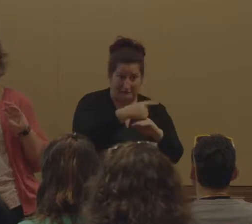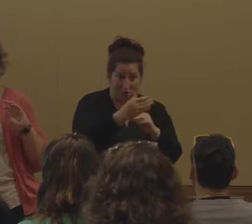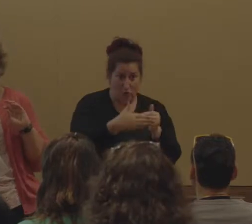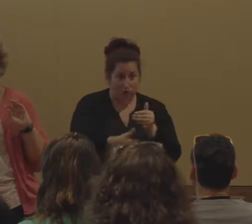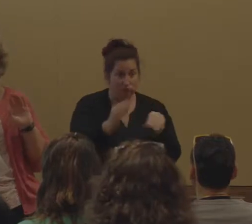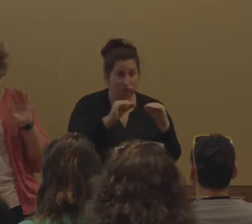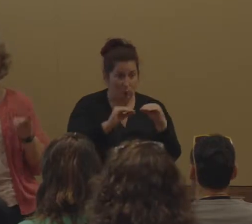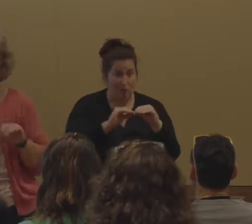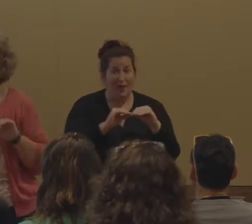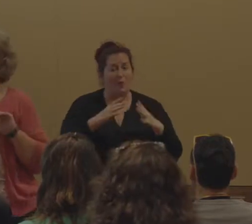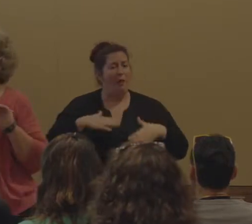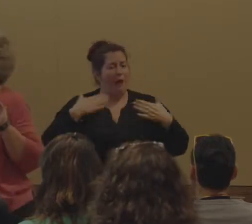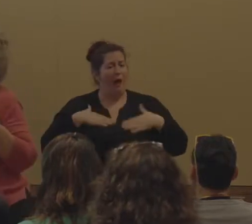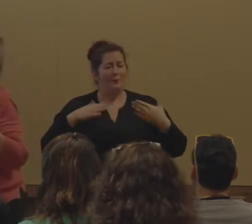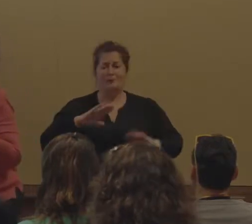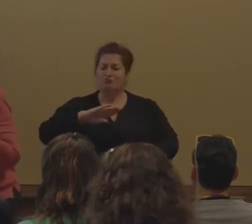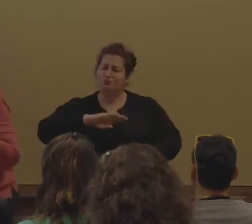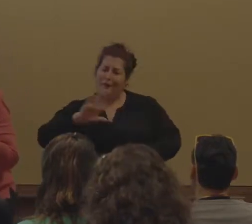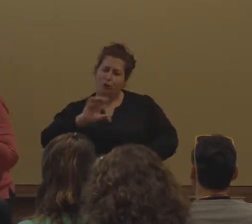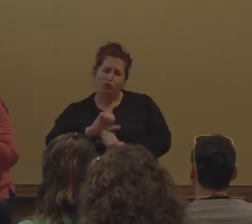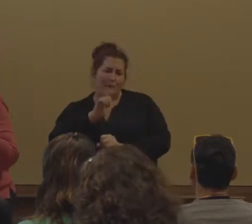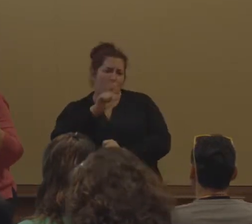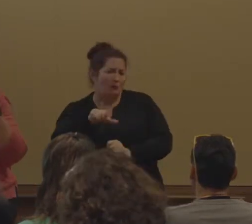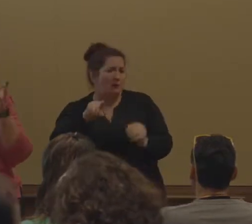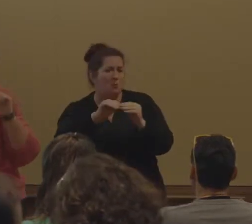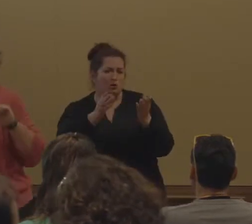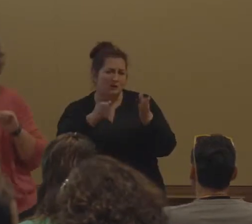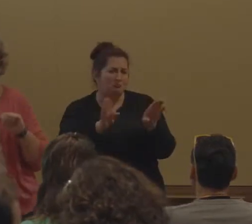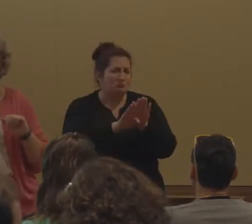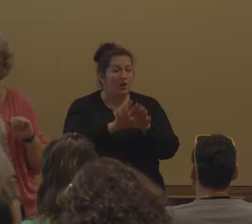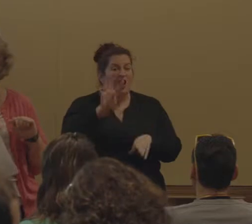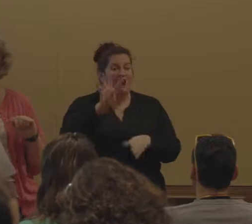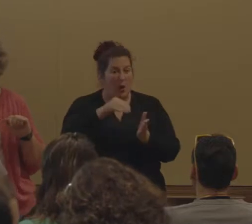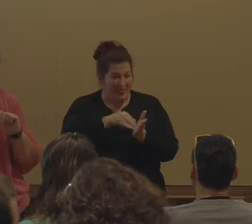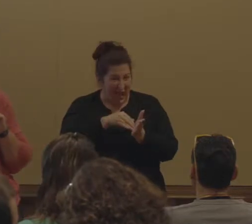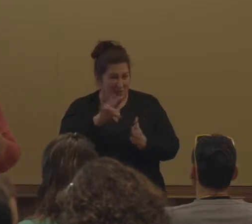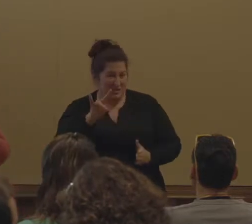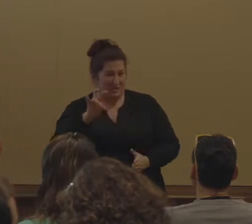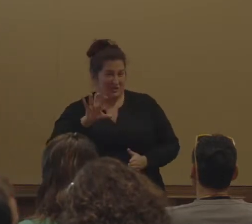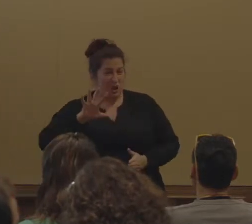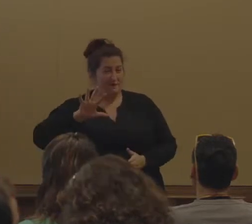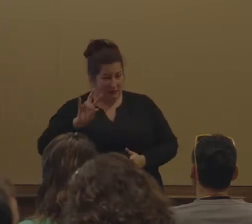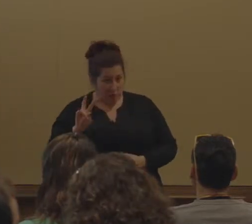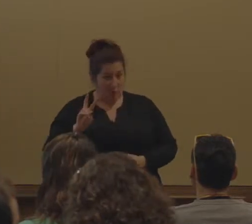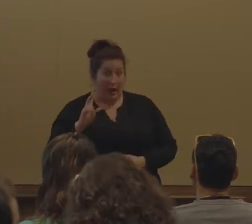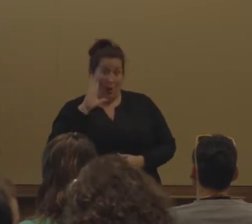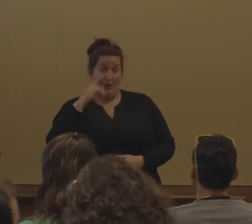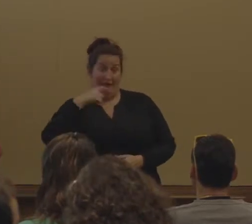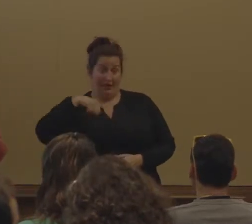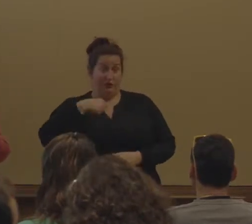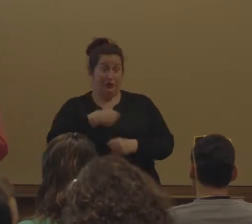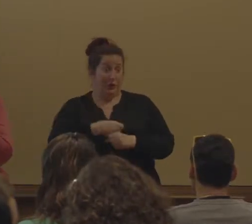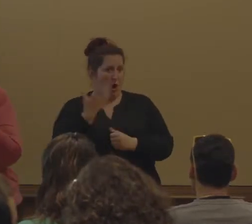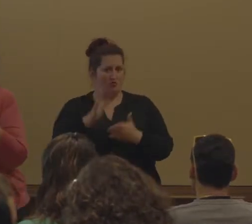longer and was happy with their job and didn't need any more services. So it was about 4,752 last year. I will say that this